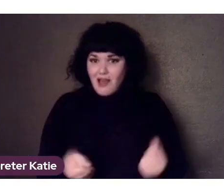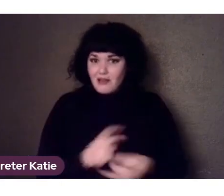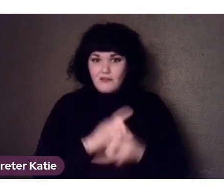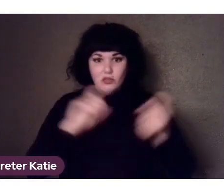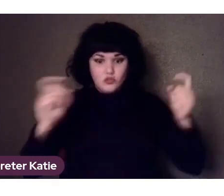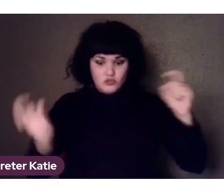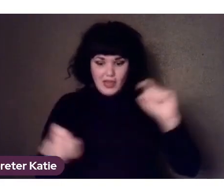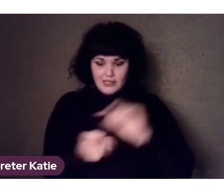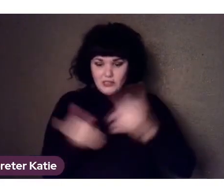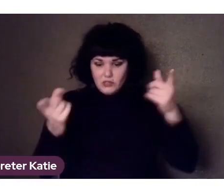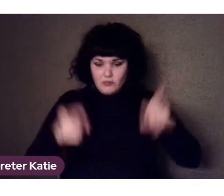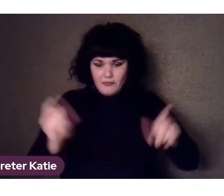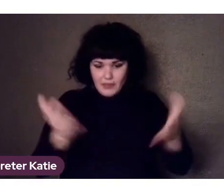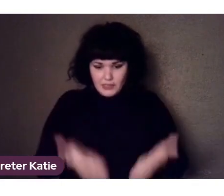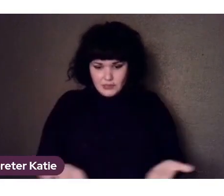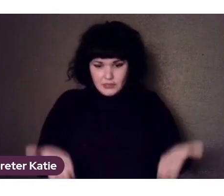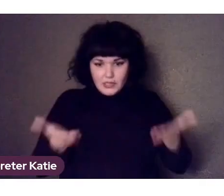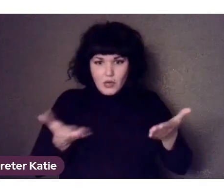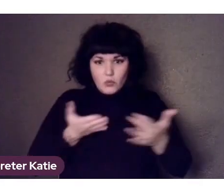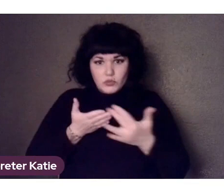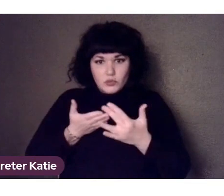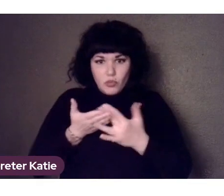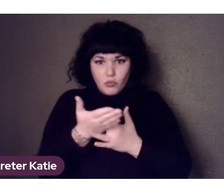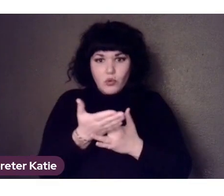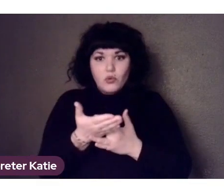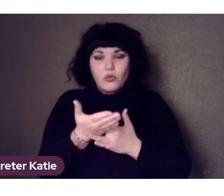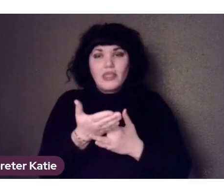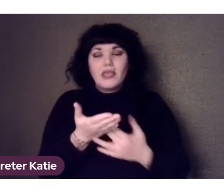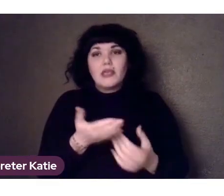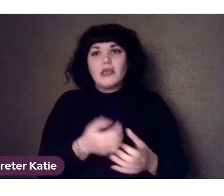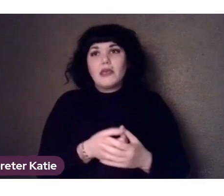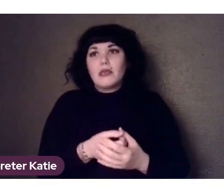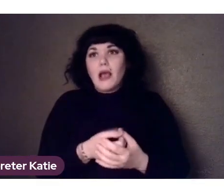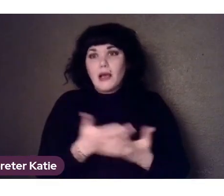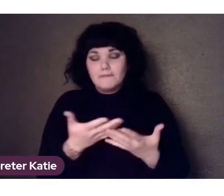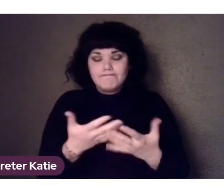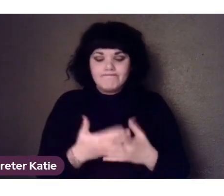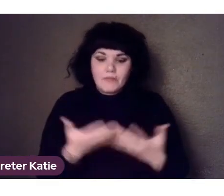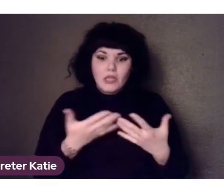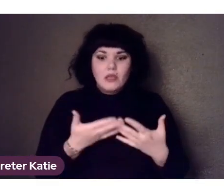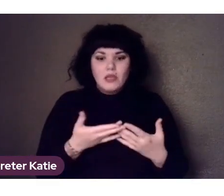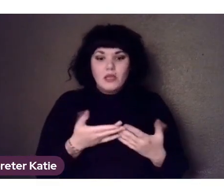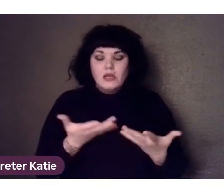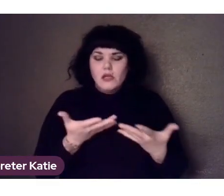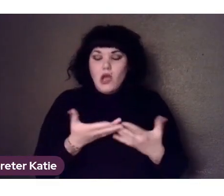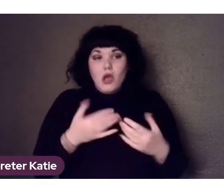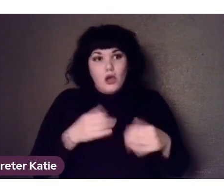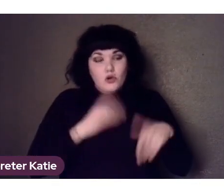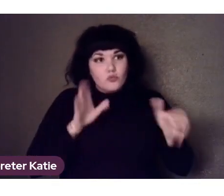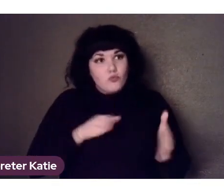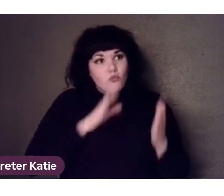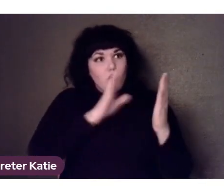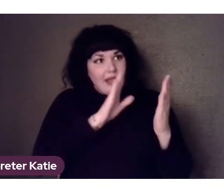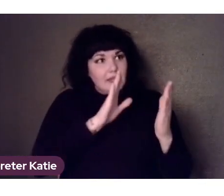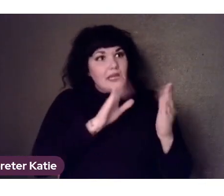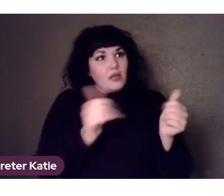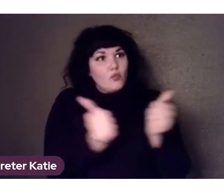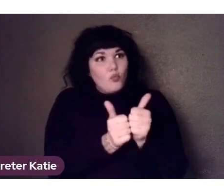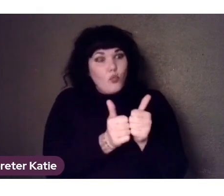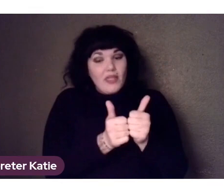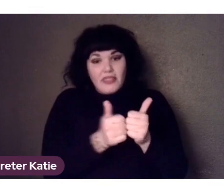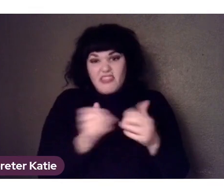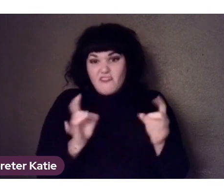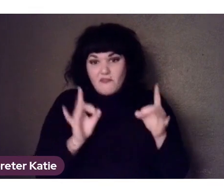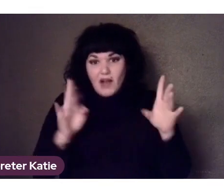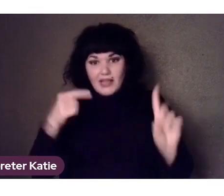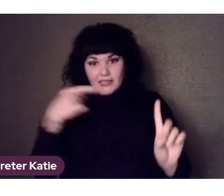here was through the reckoning with the violence that he experienced. But